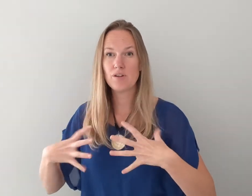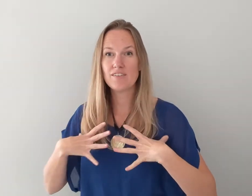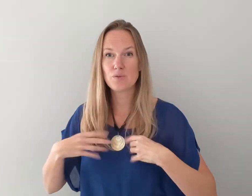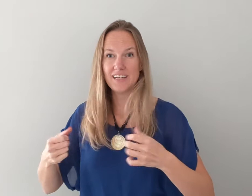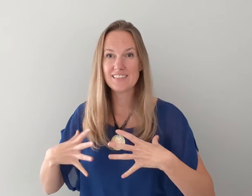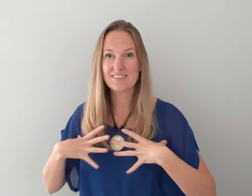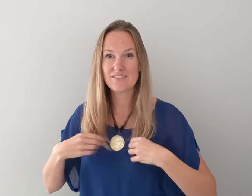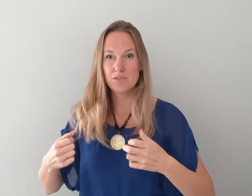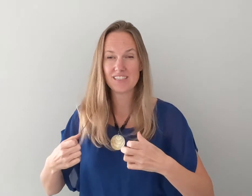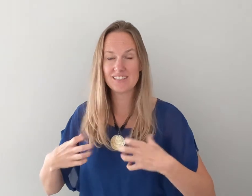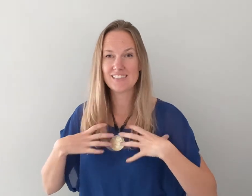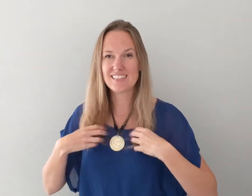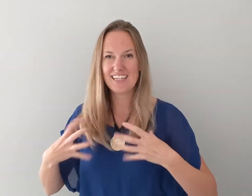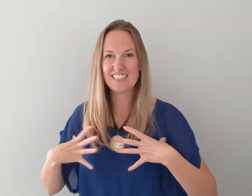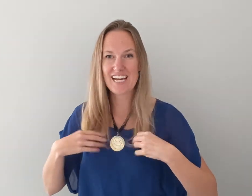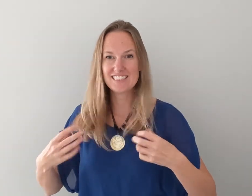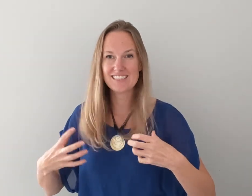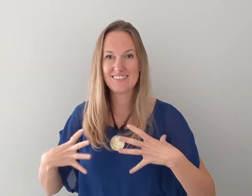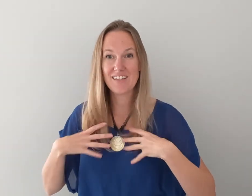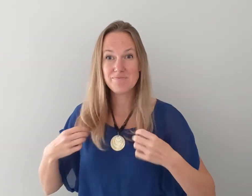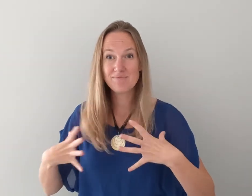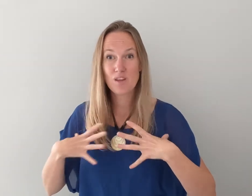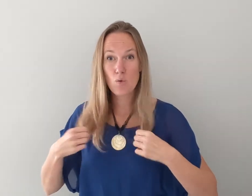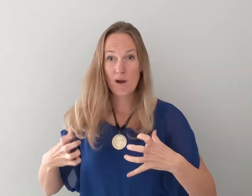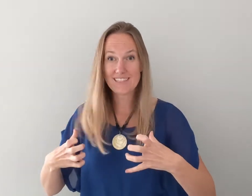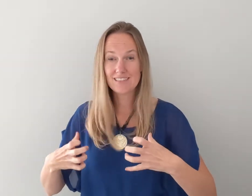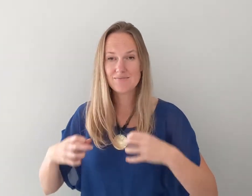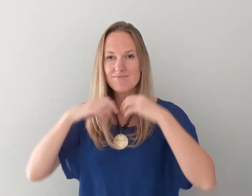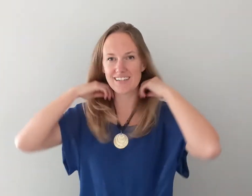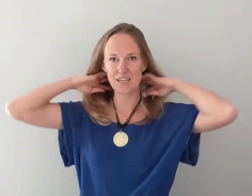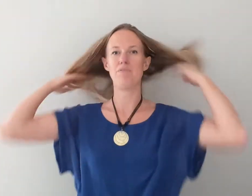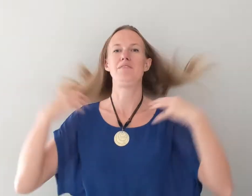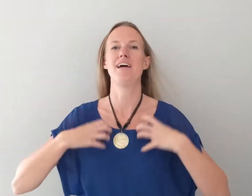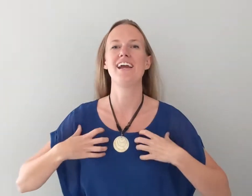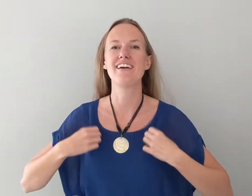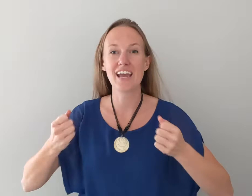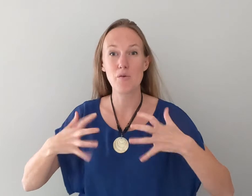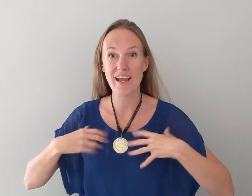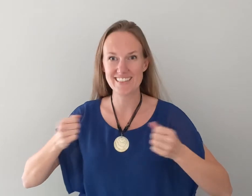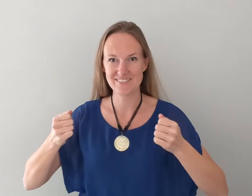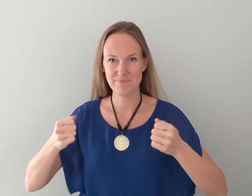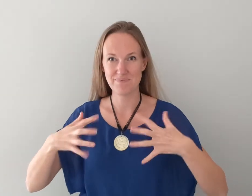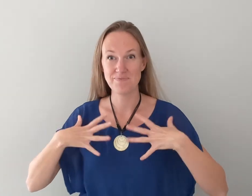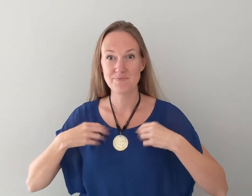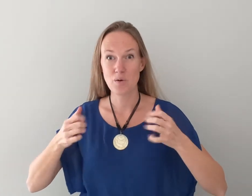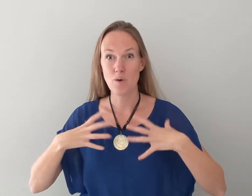out twice from your kind of chest. Okay? White. I keep pulling my hair. Okay, white.